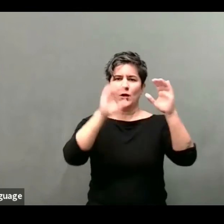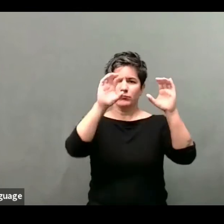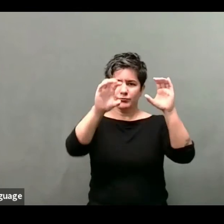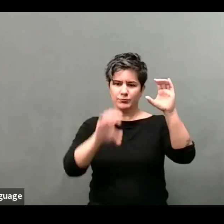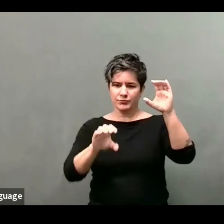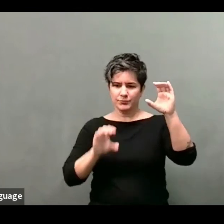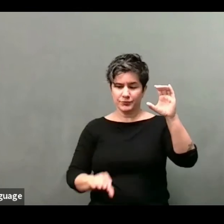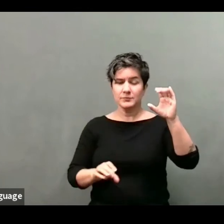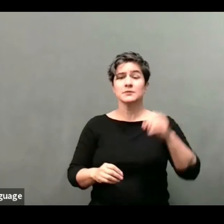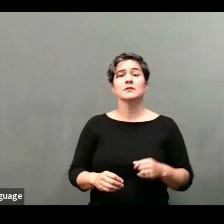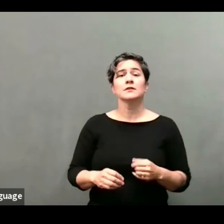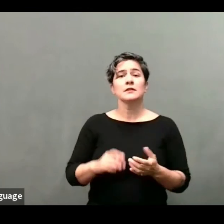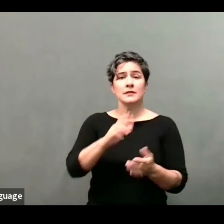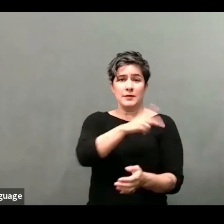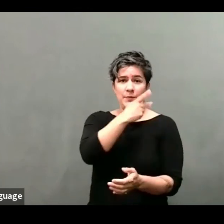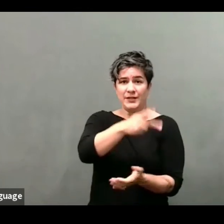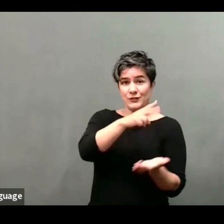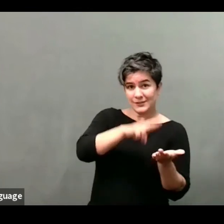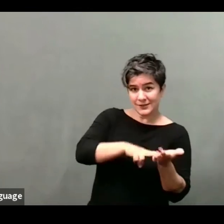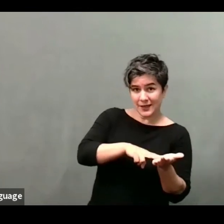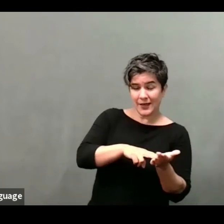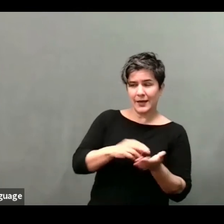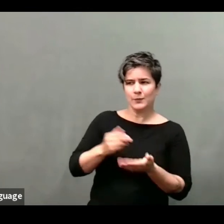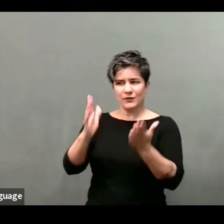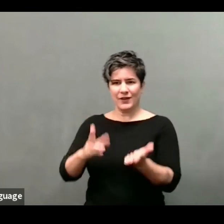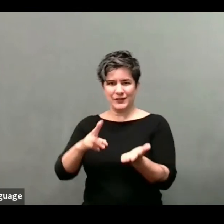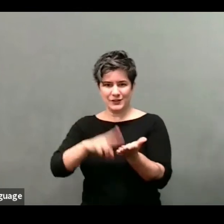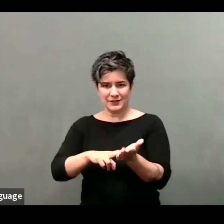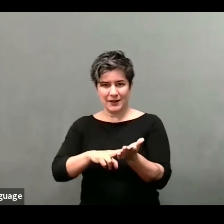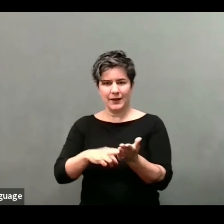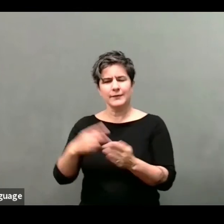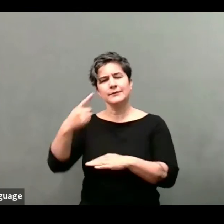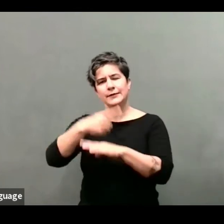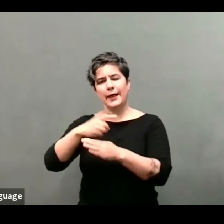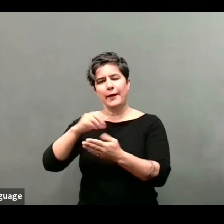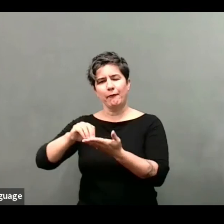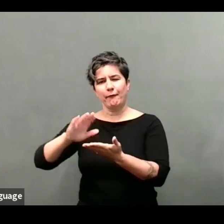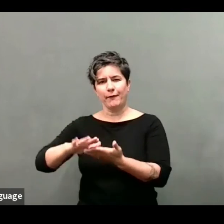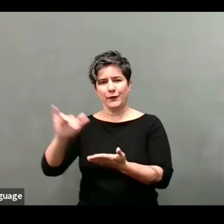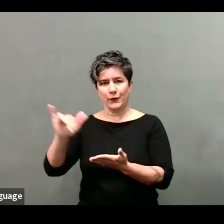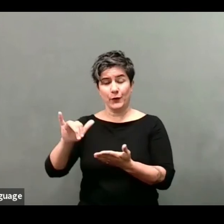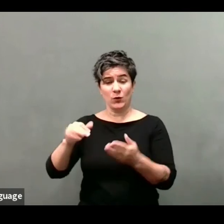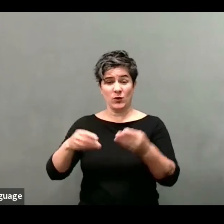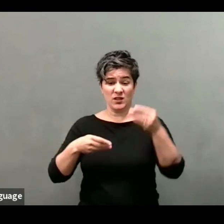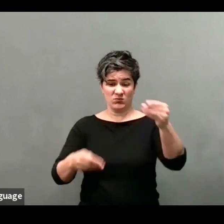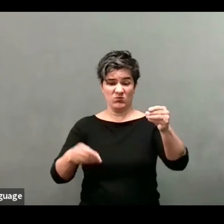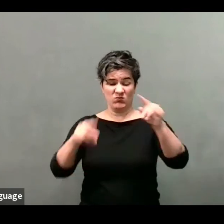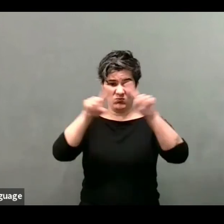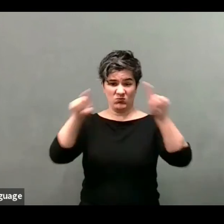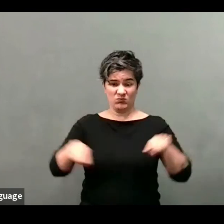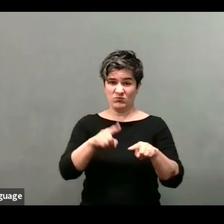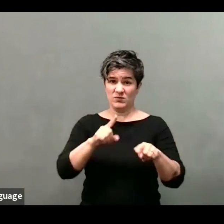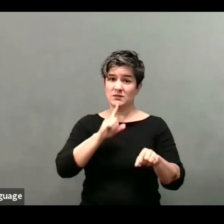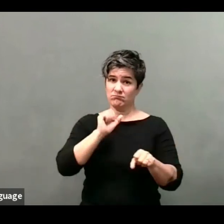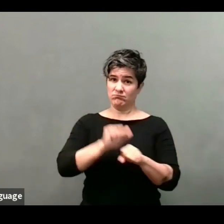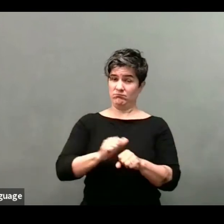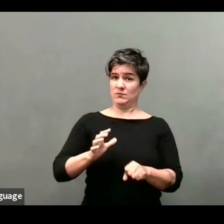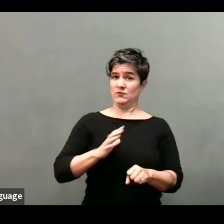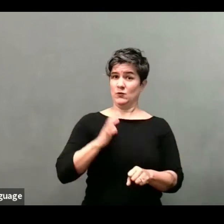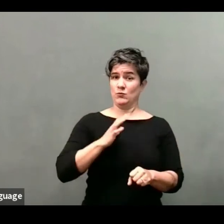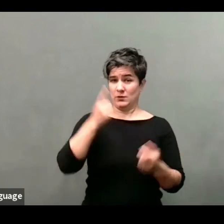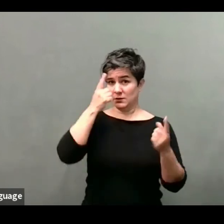patient will sign, the medical provider will sign, date, and that would then be a valid consent.